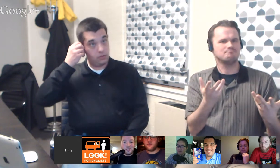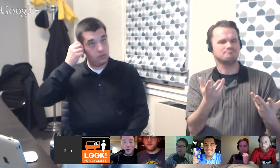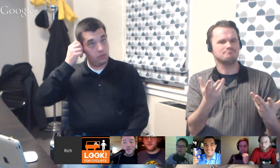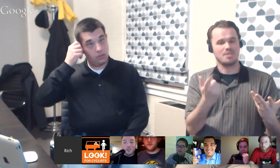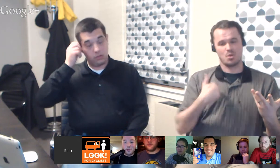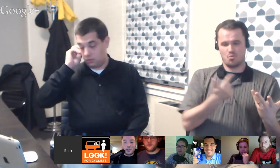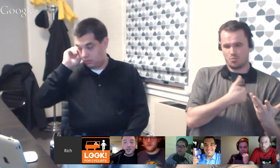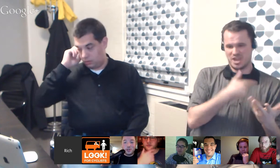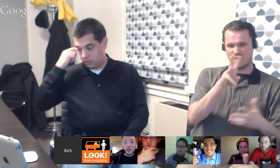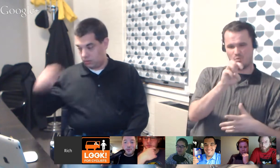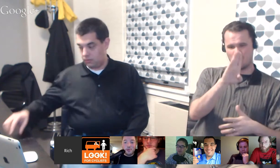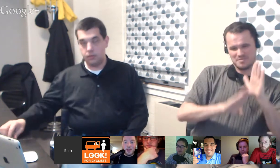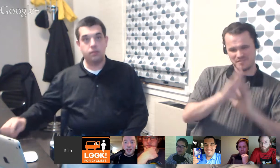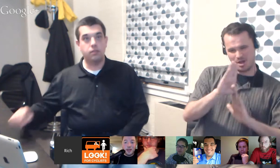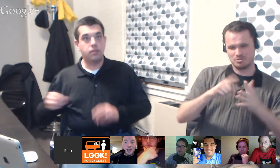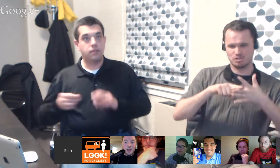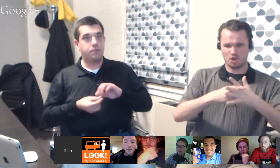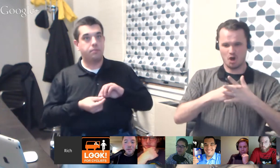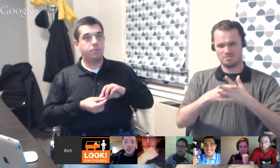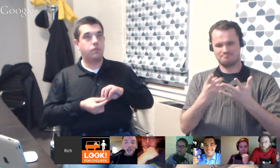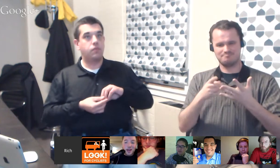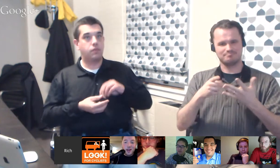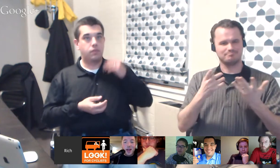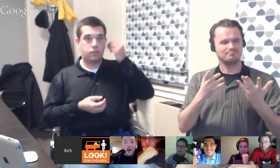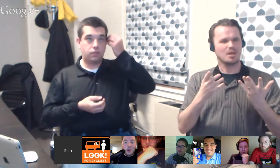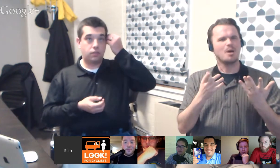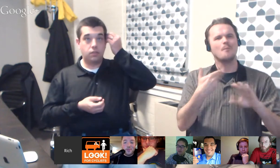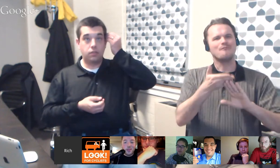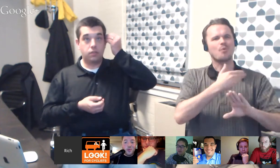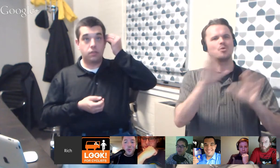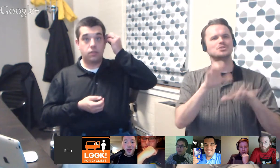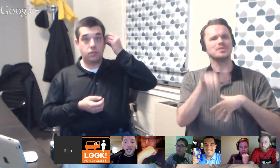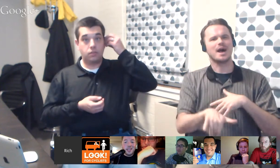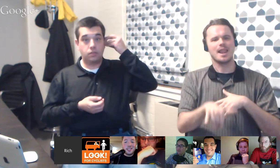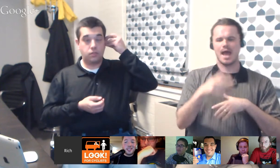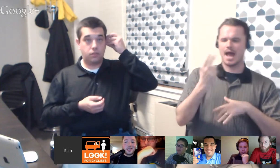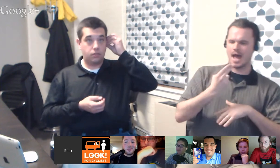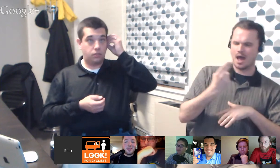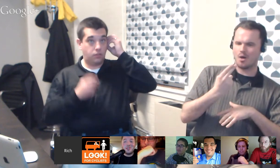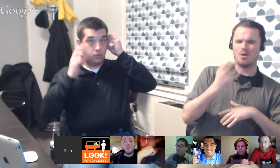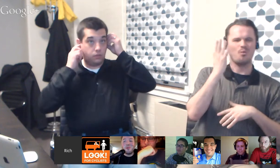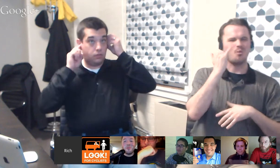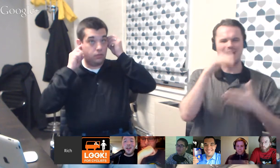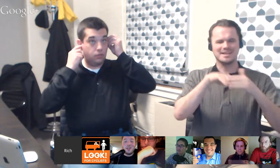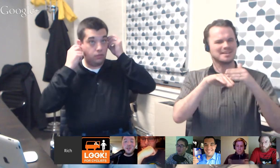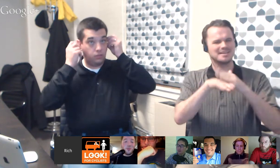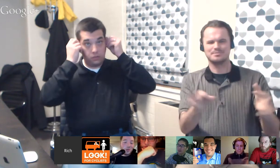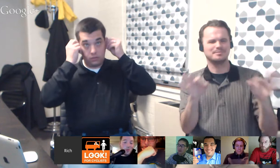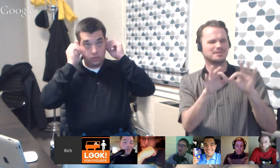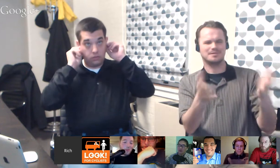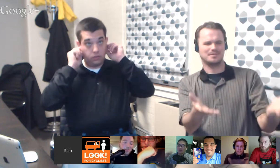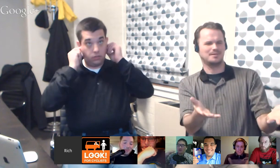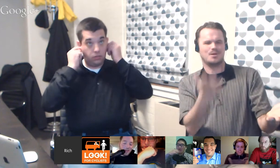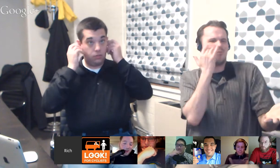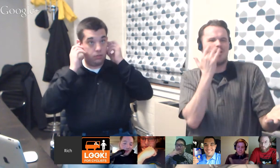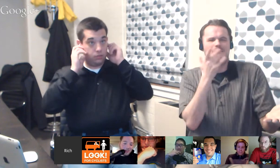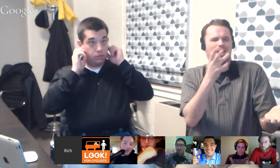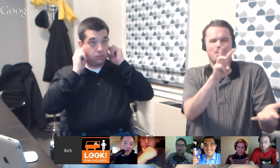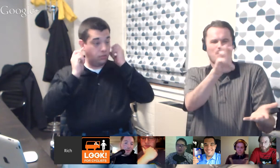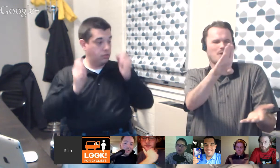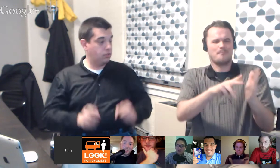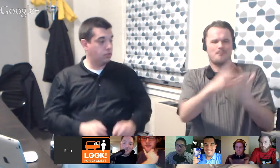we as web developers could start implementing. But before we do that, Hao, why is accessibility so important? Why should we web developers even